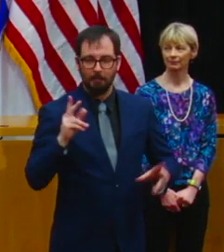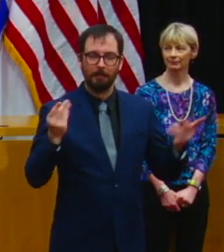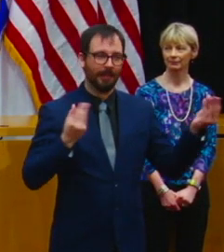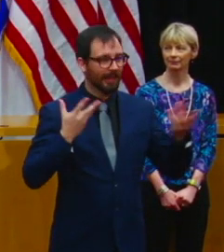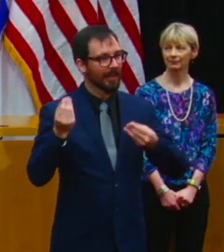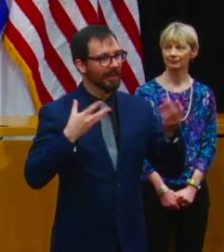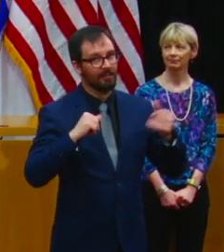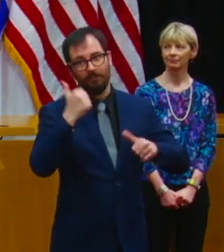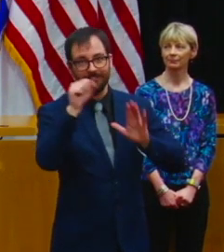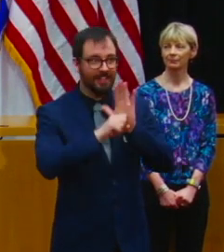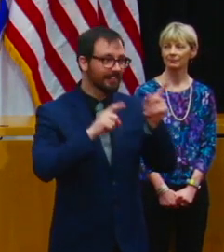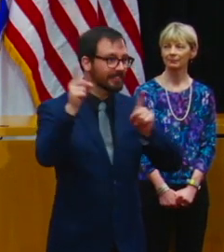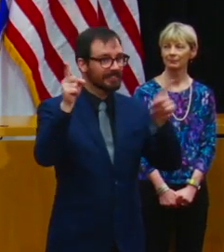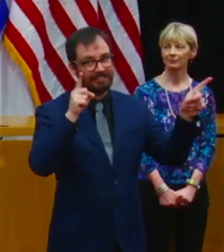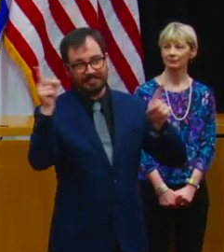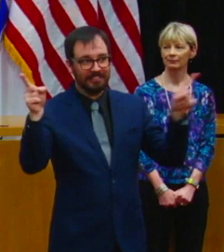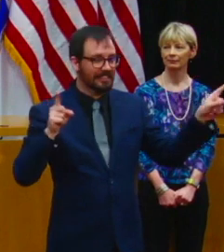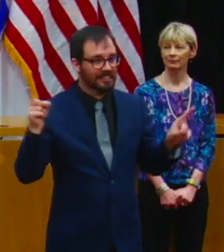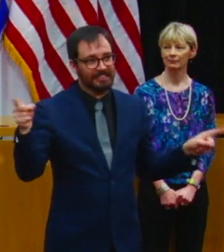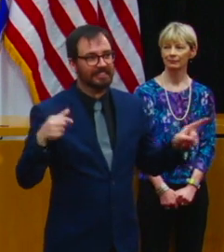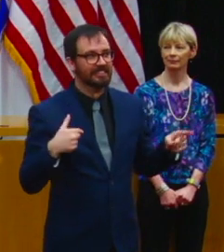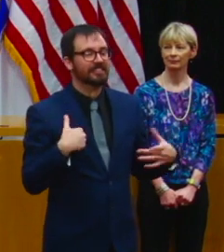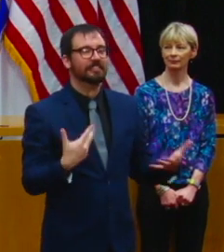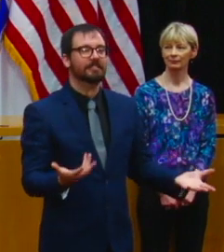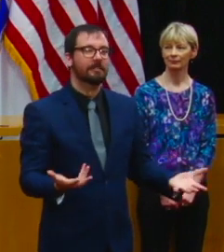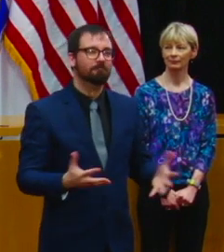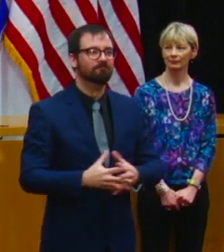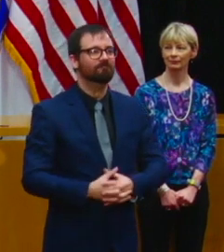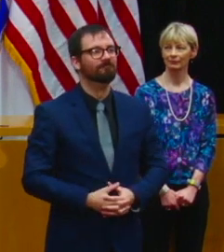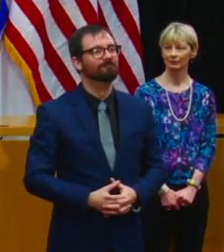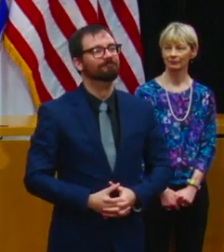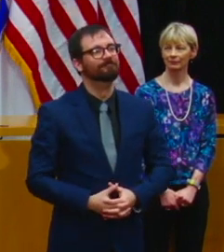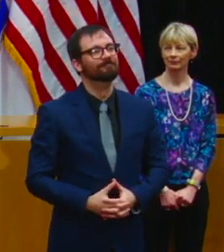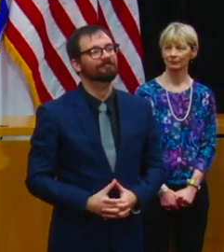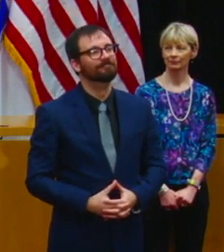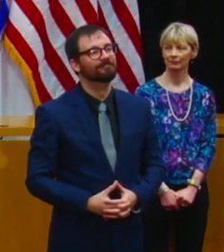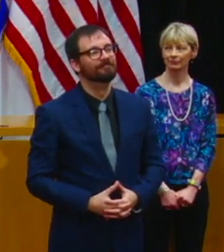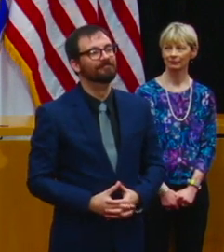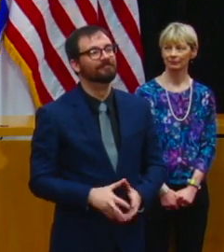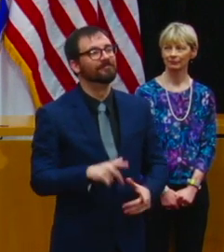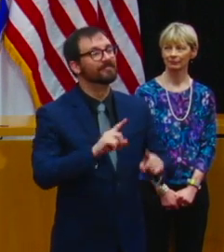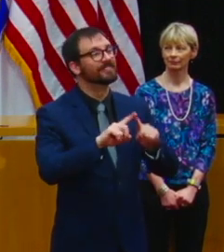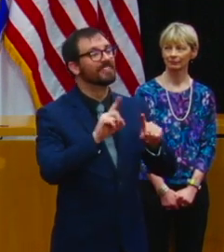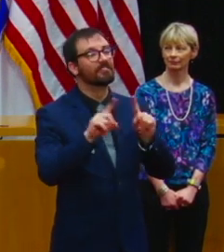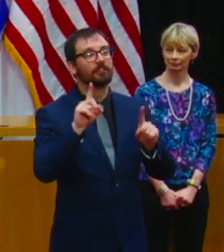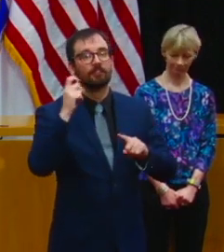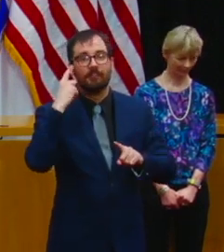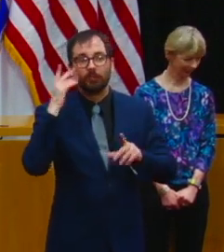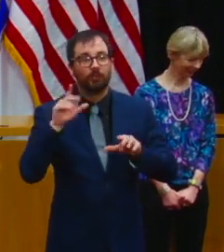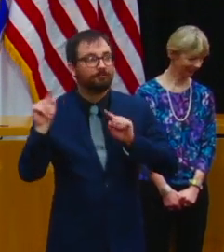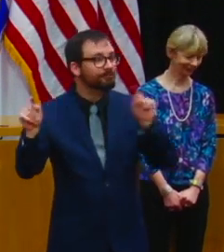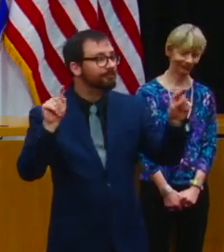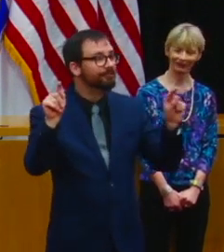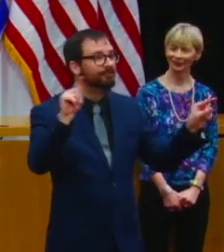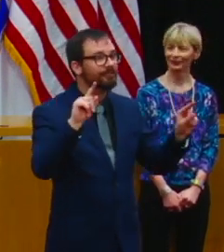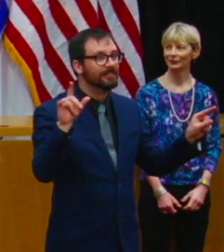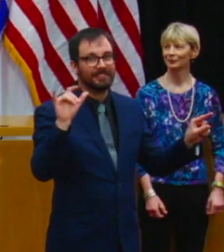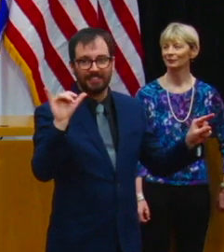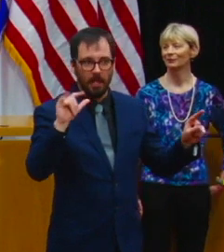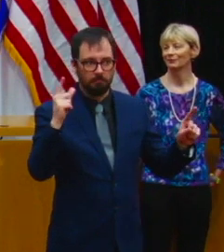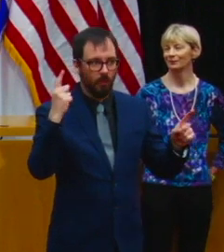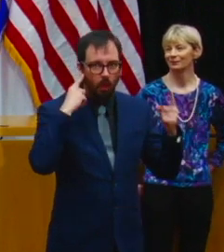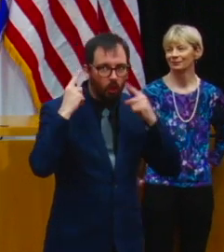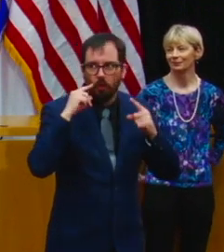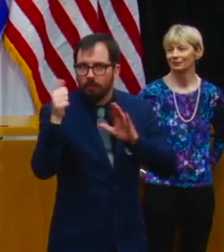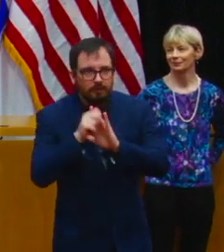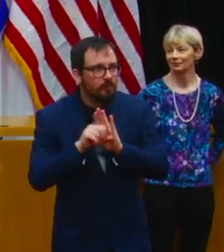doing, okay? Just as I'm sure other governors and lieutenant governors and Health and Human Service secretaries get told a lot